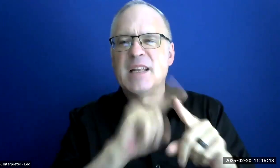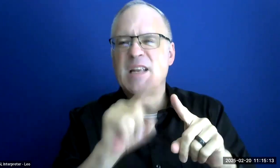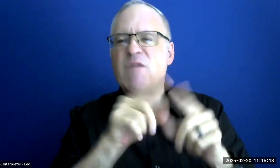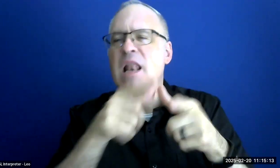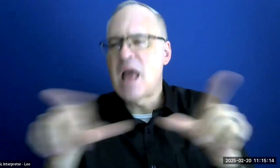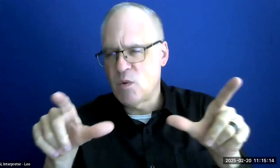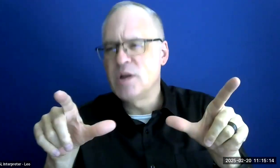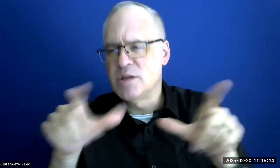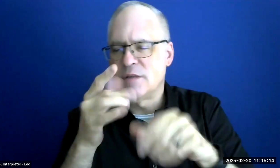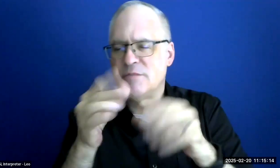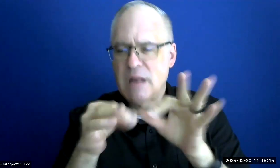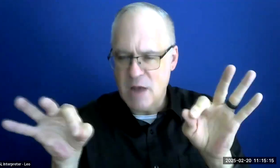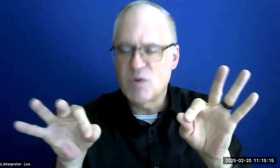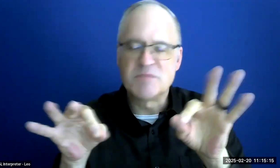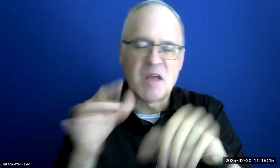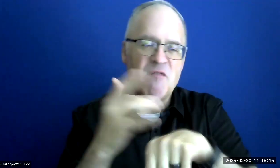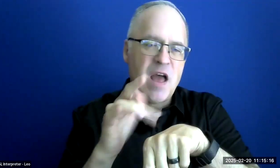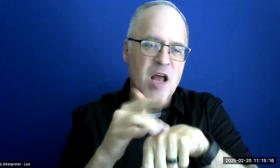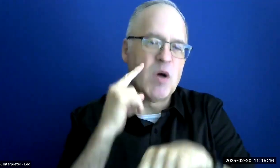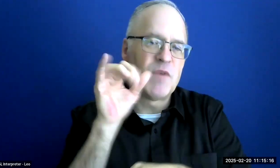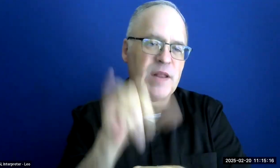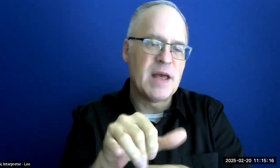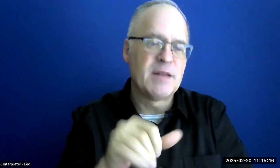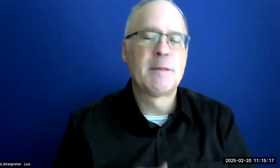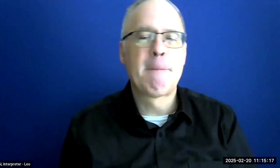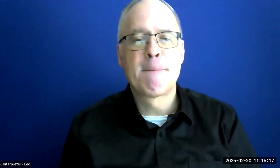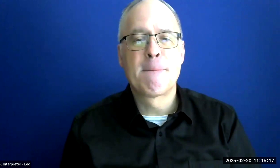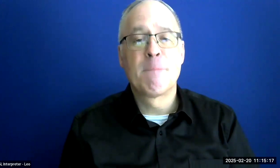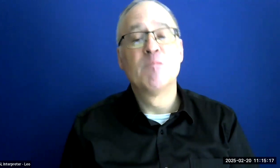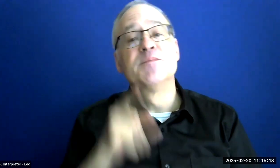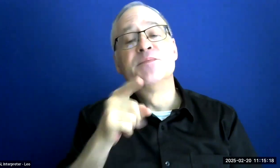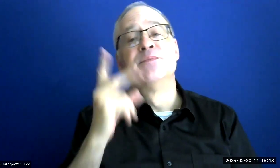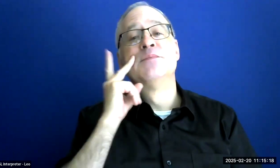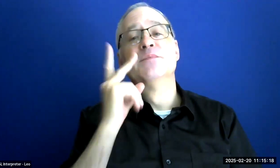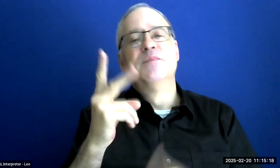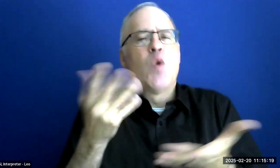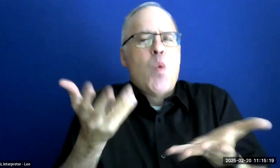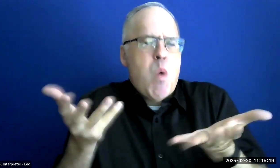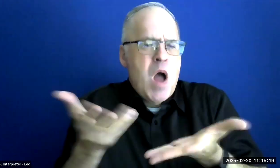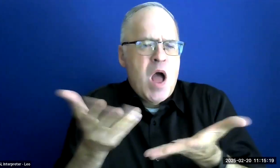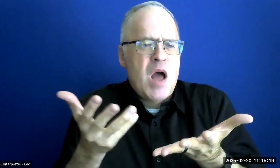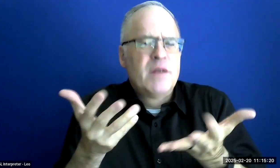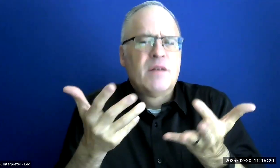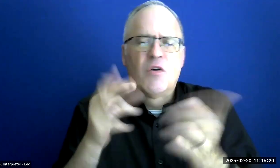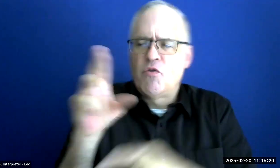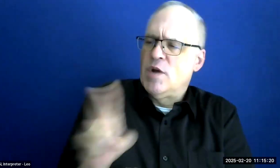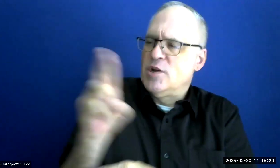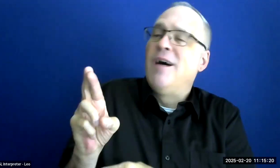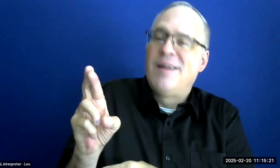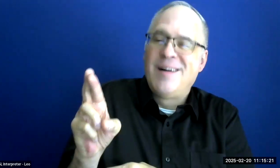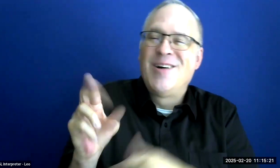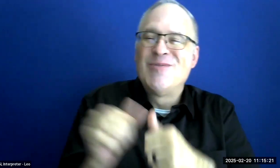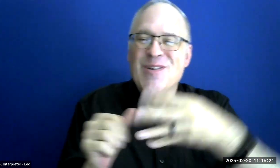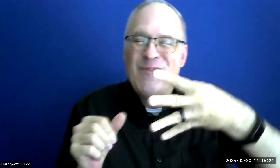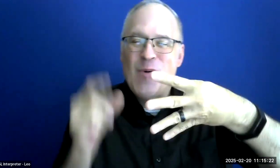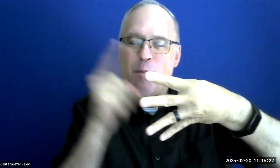on the flyer is grouped into 4 general areas. First, an area called What is Regionalization, with 4 brief points